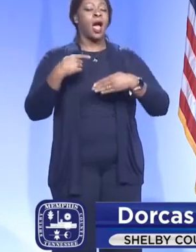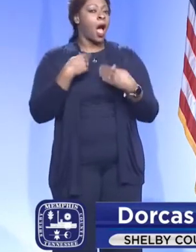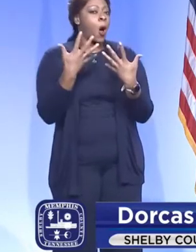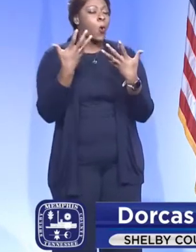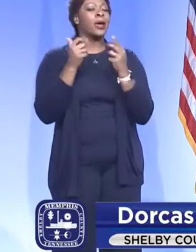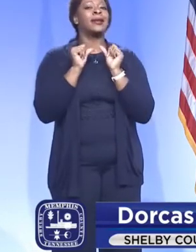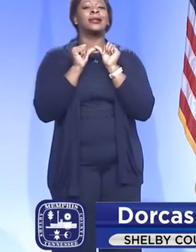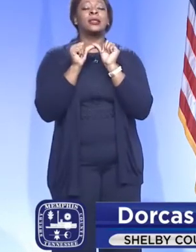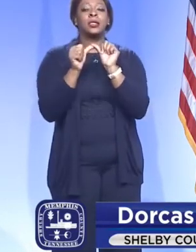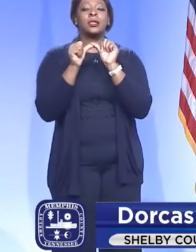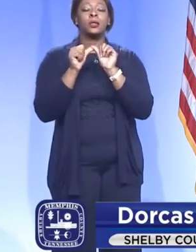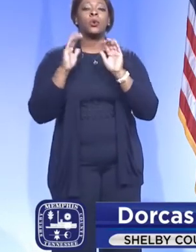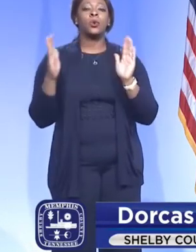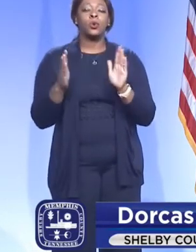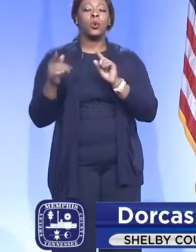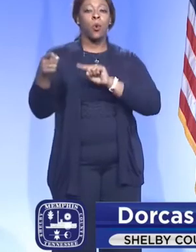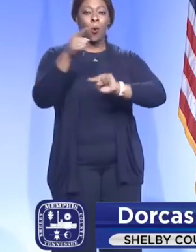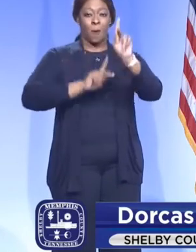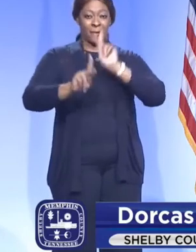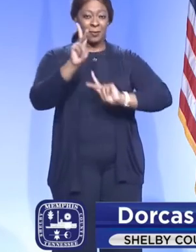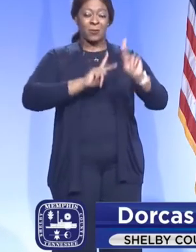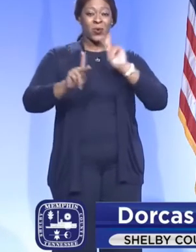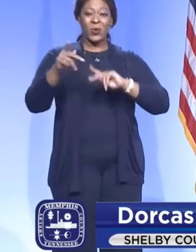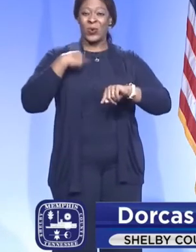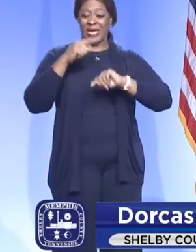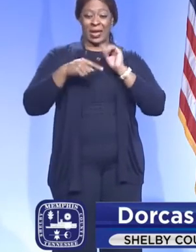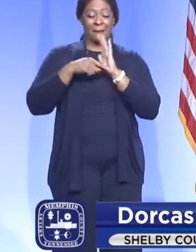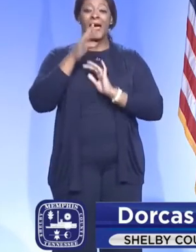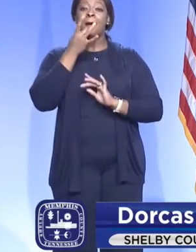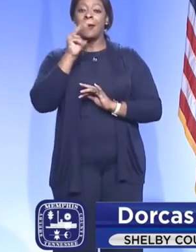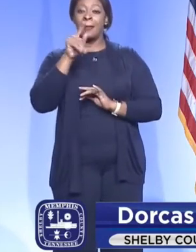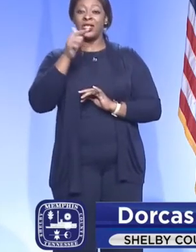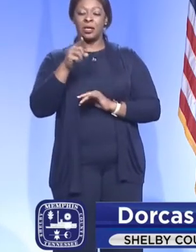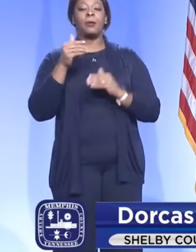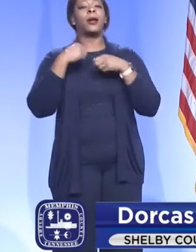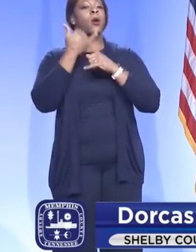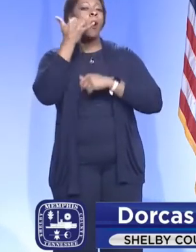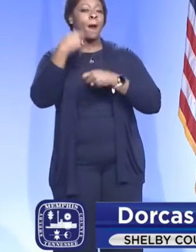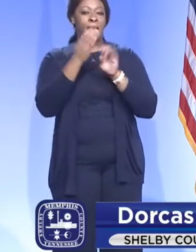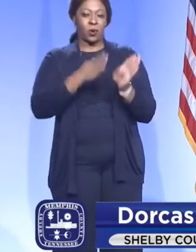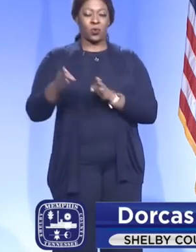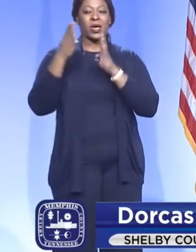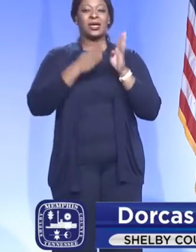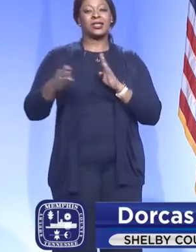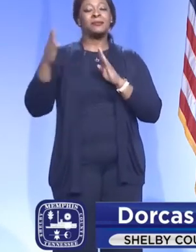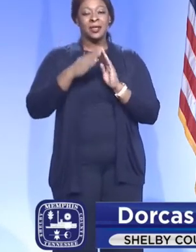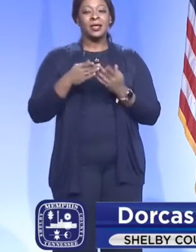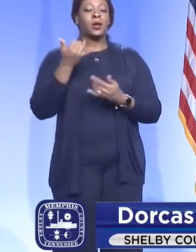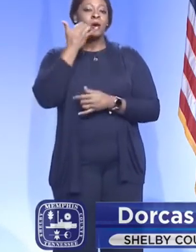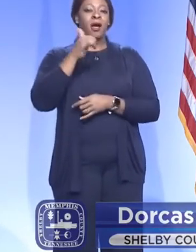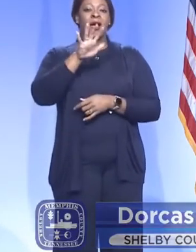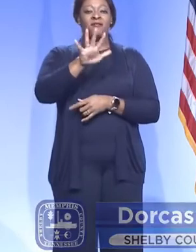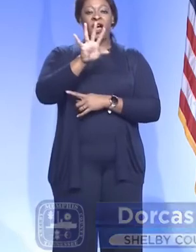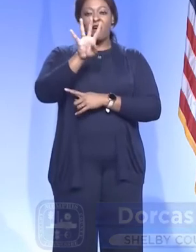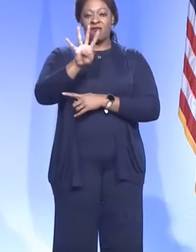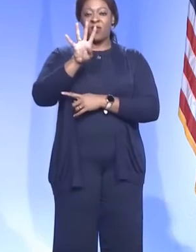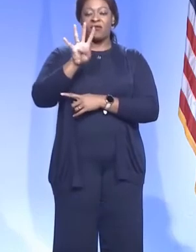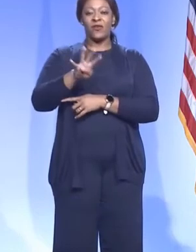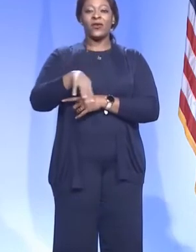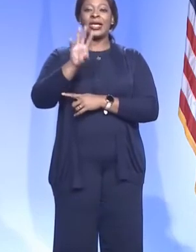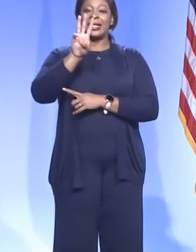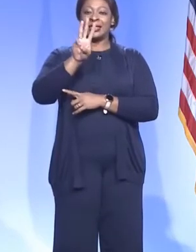with us to make sure that customers know options that they have, and they've also extended the moratorium of cutoffs.